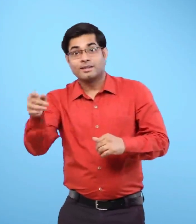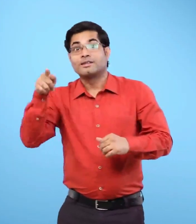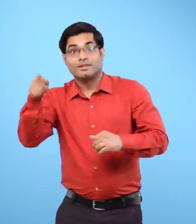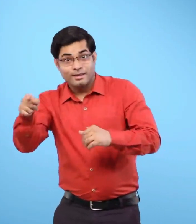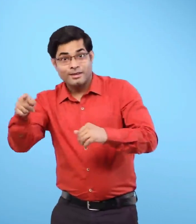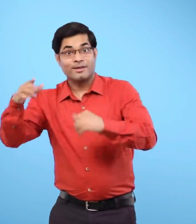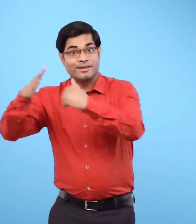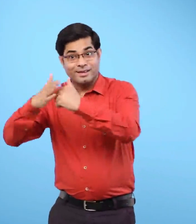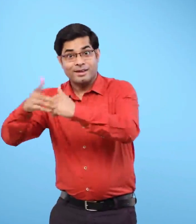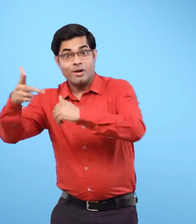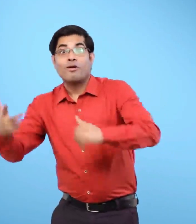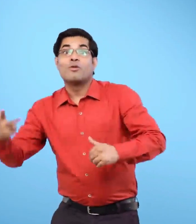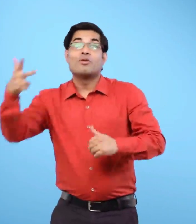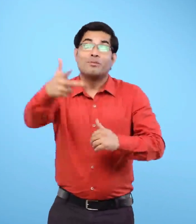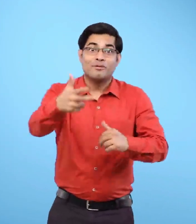to tell Friday